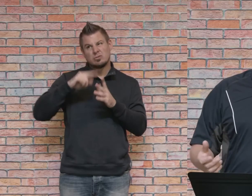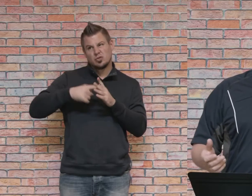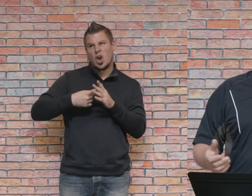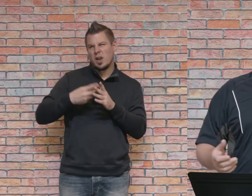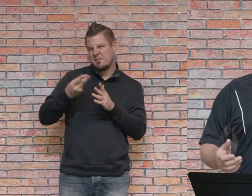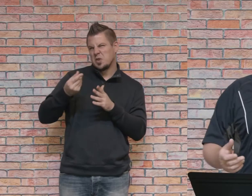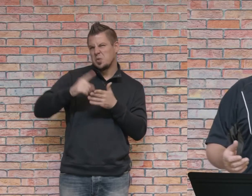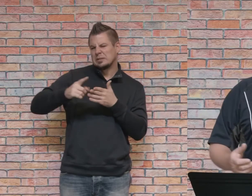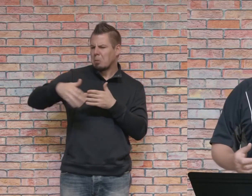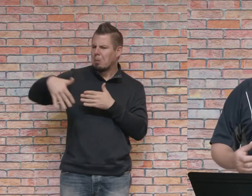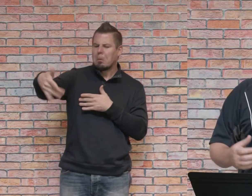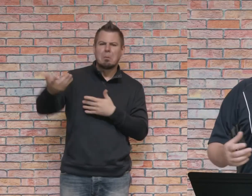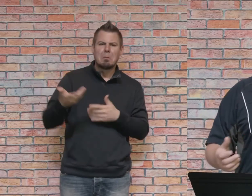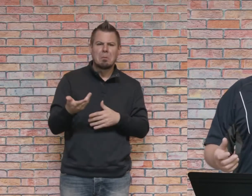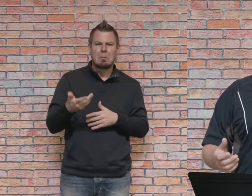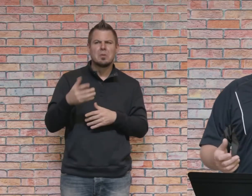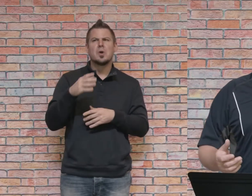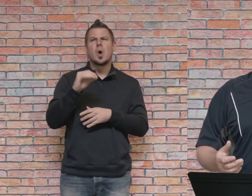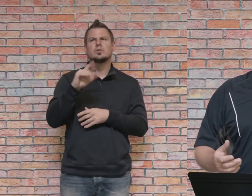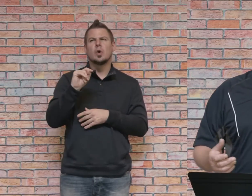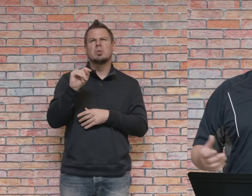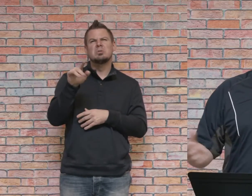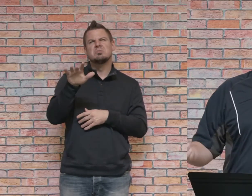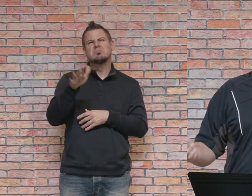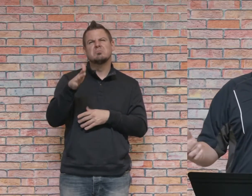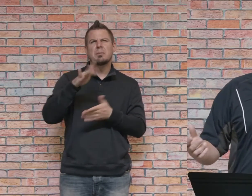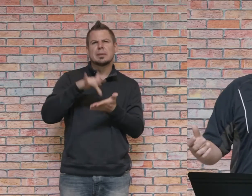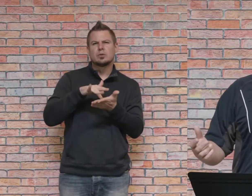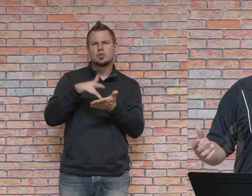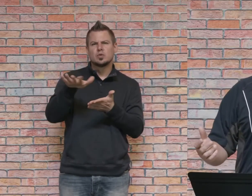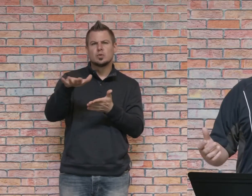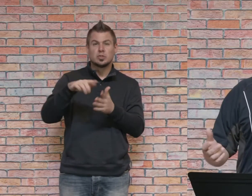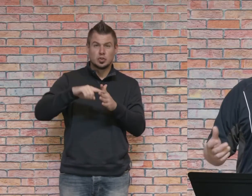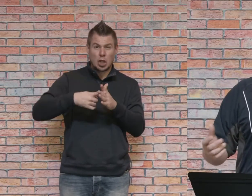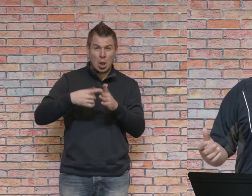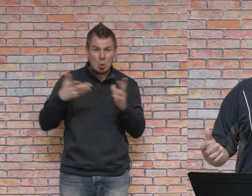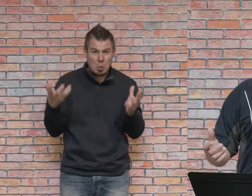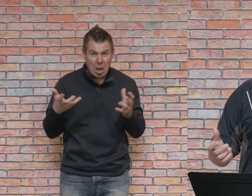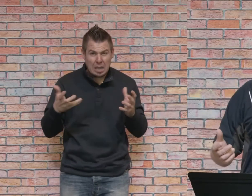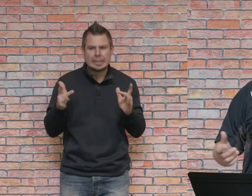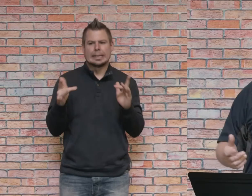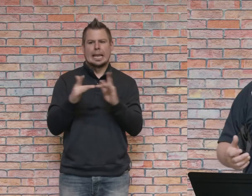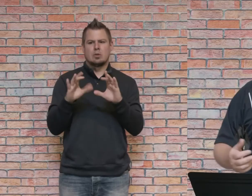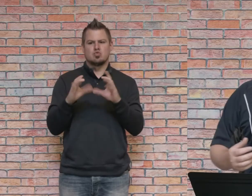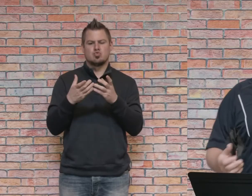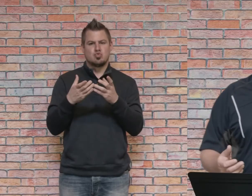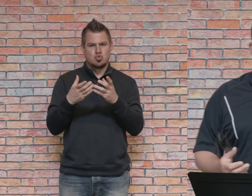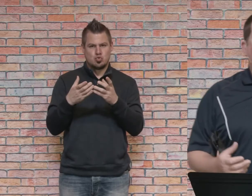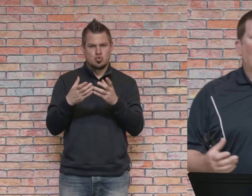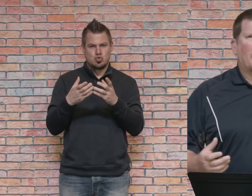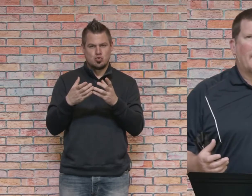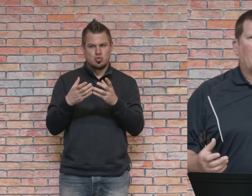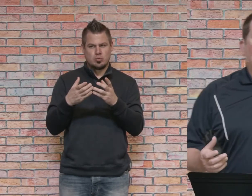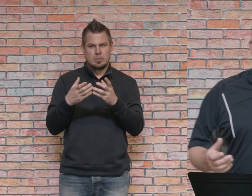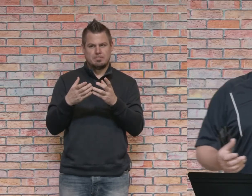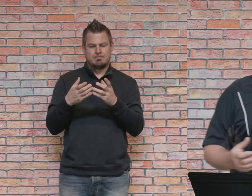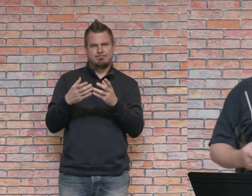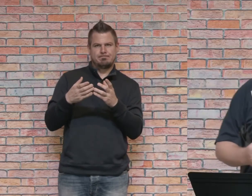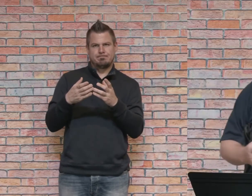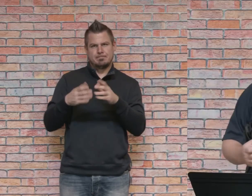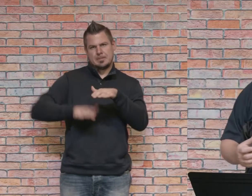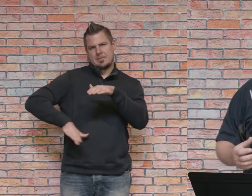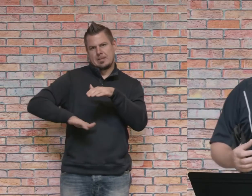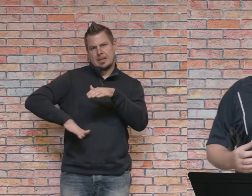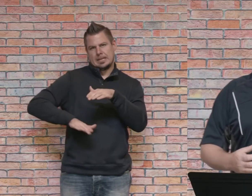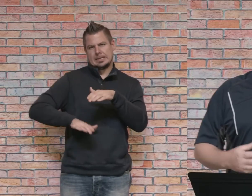at doing starting in October, the middle of October, is having connect groups that are going to be sermon-based. And what that means is